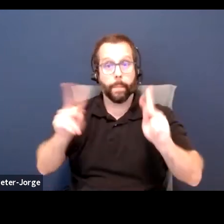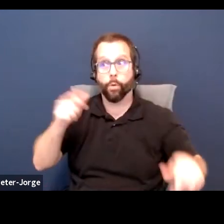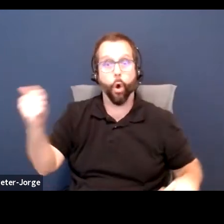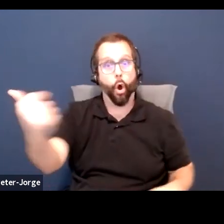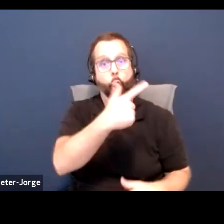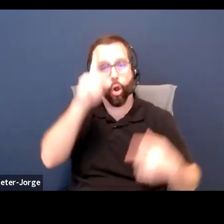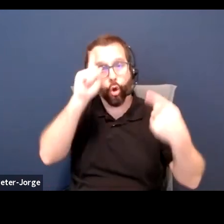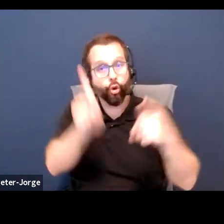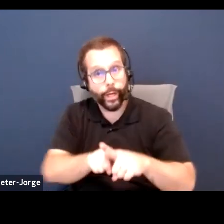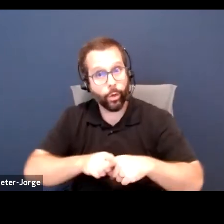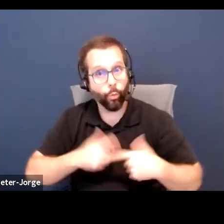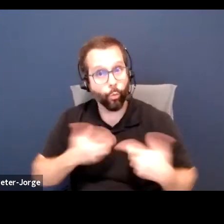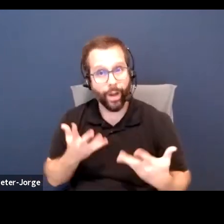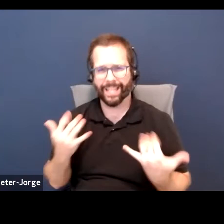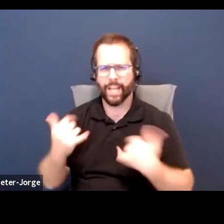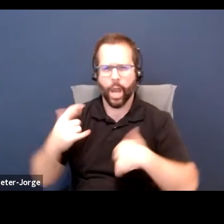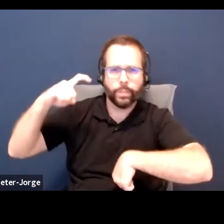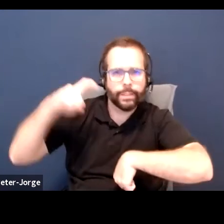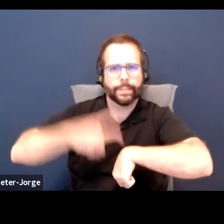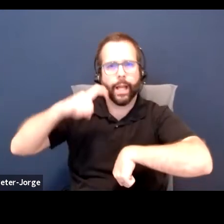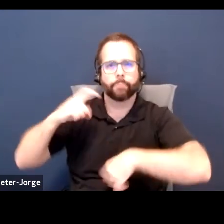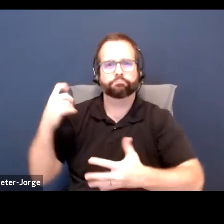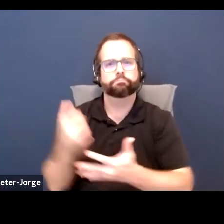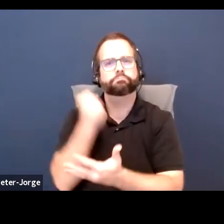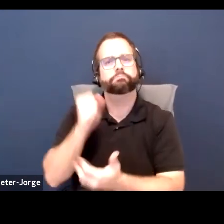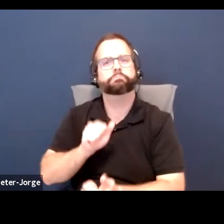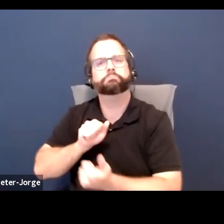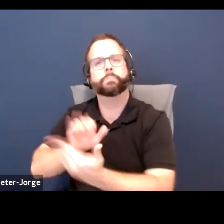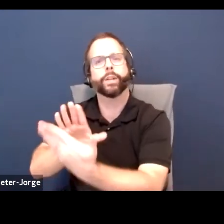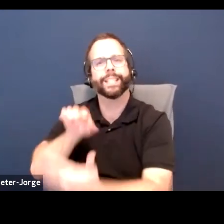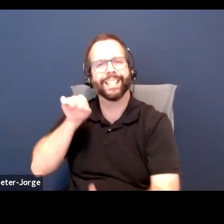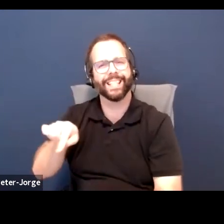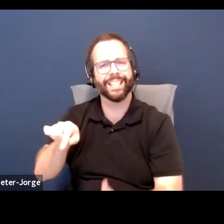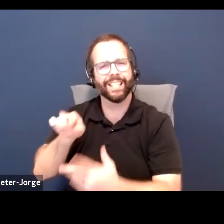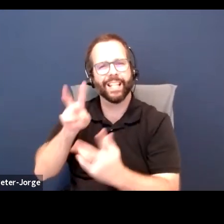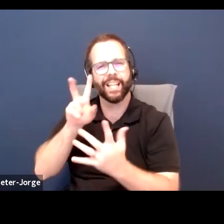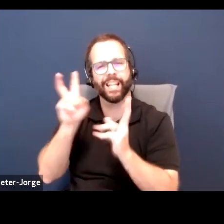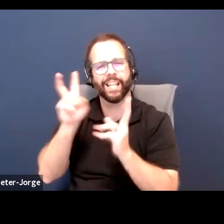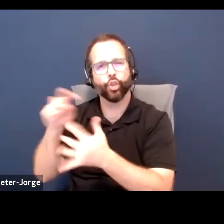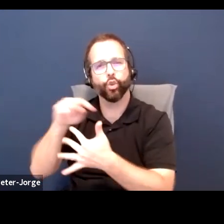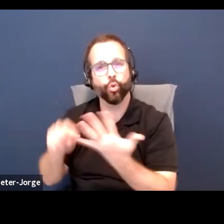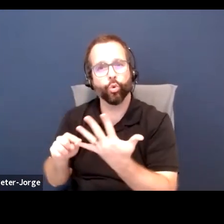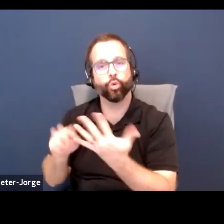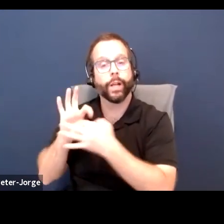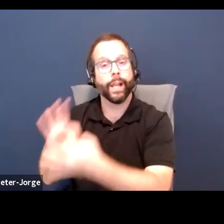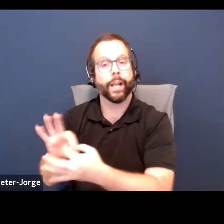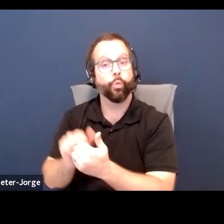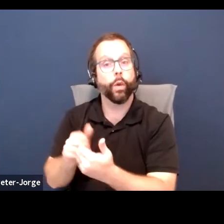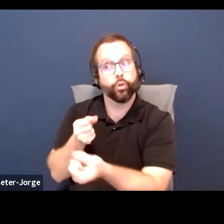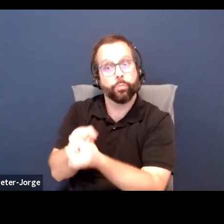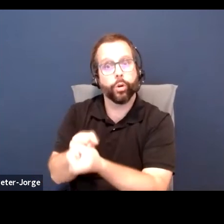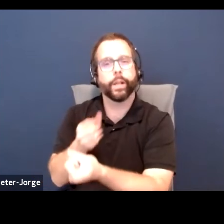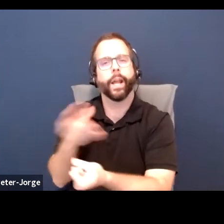the time is now to address these critical issues around supporting and expanding